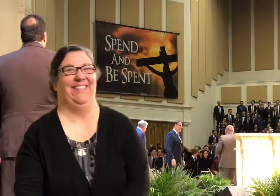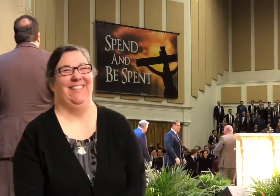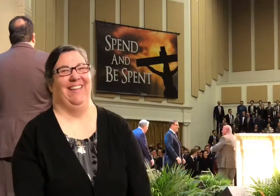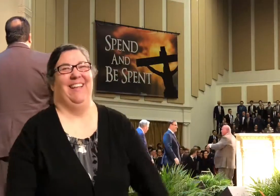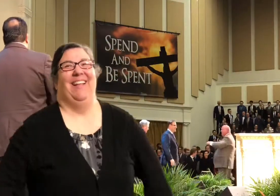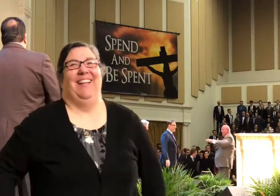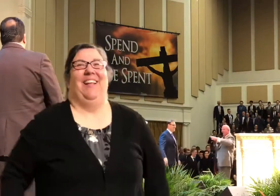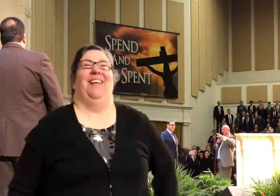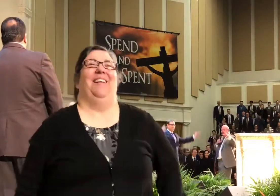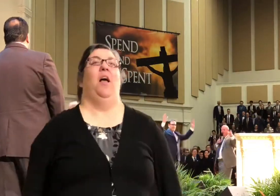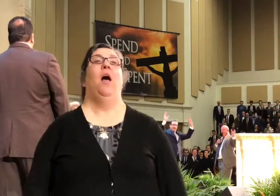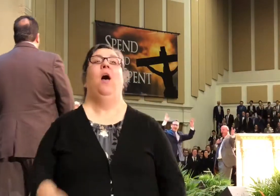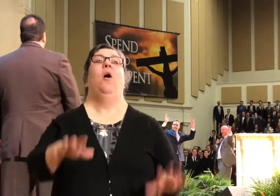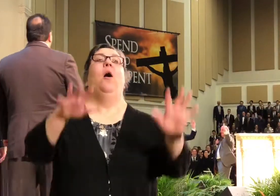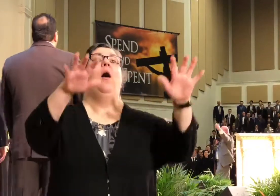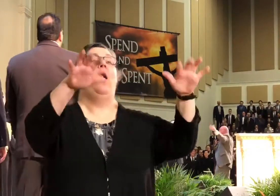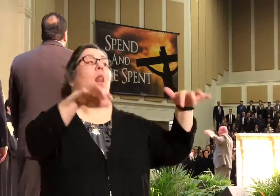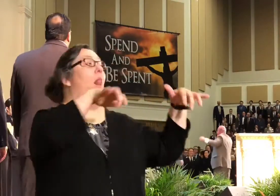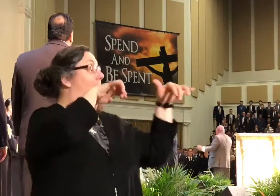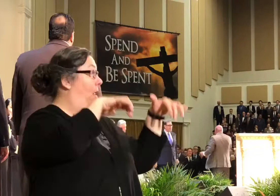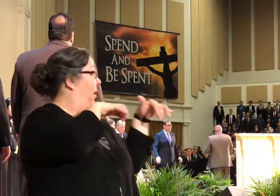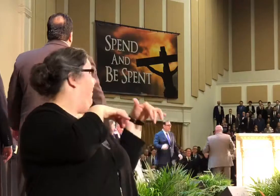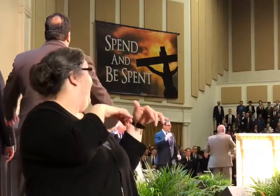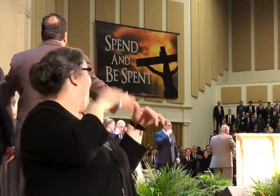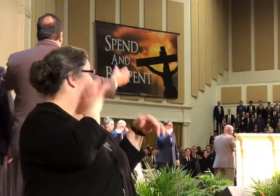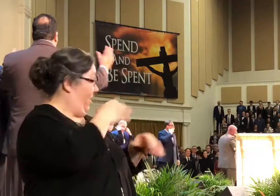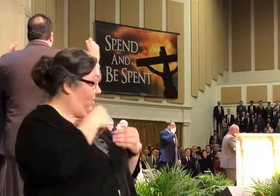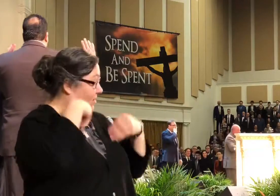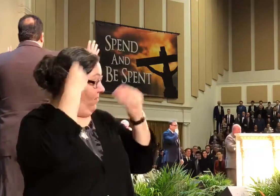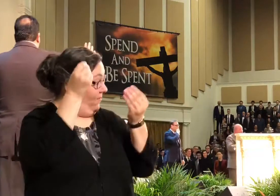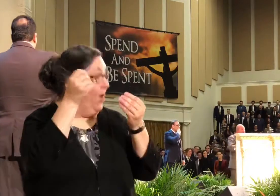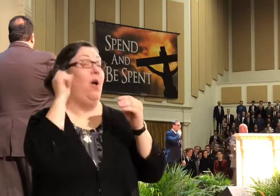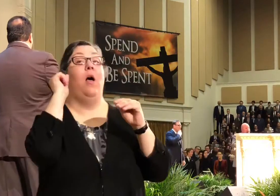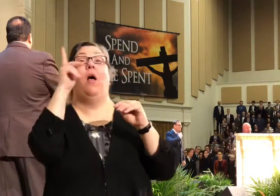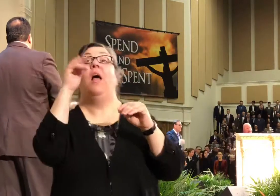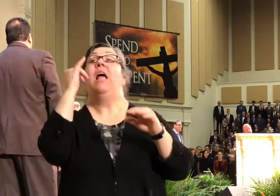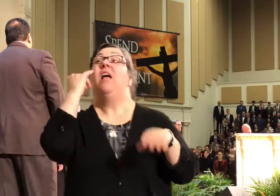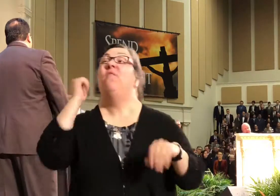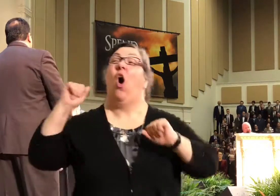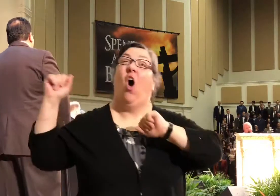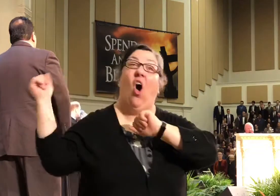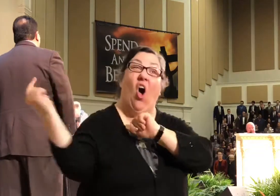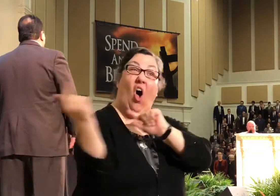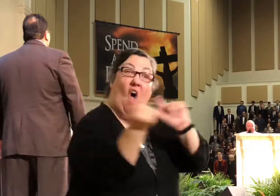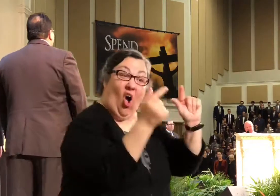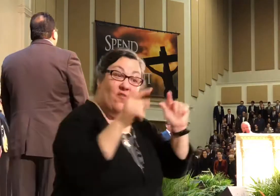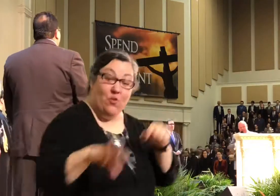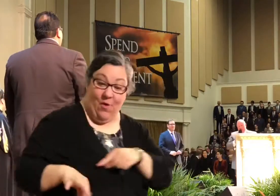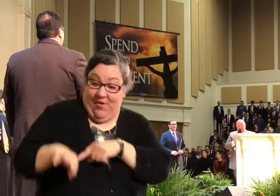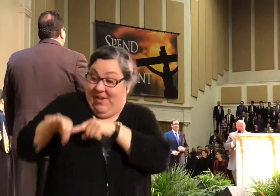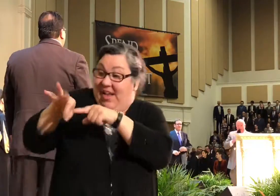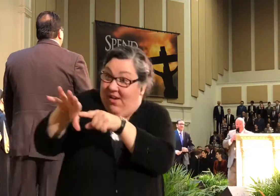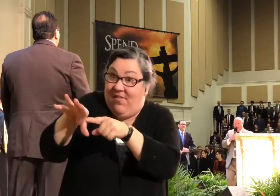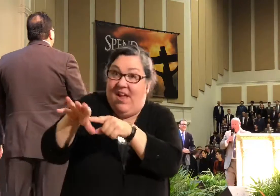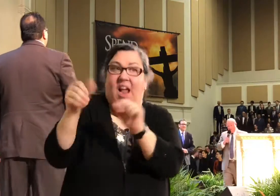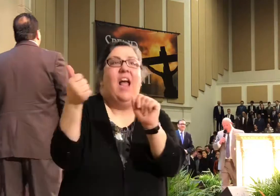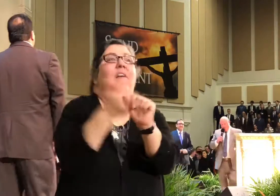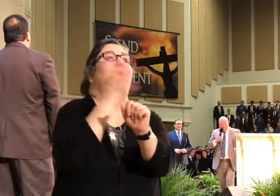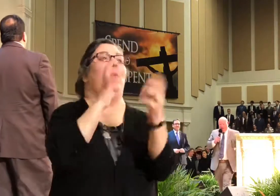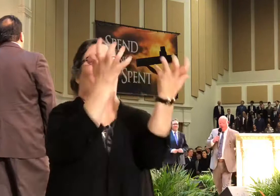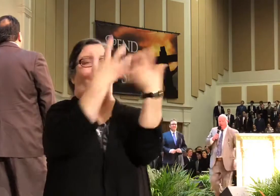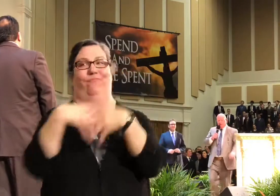We're going to give. What about the platform up here? We're going to give? Going to give. All right. If you'll all give, everything will be taken good care